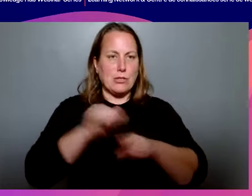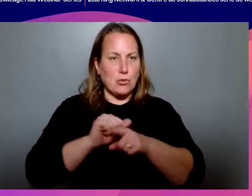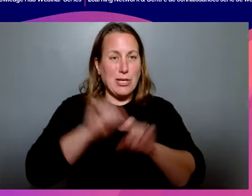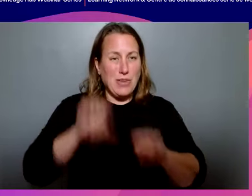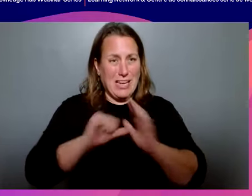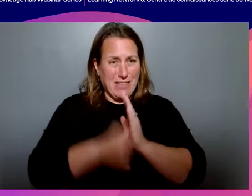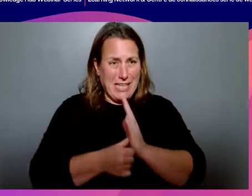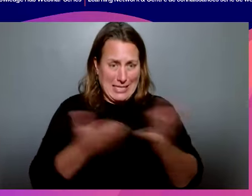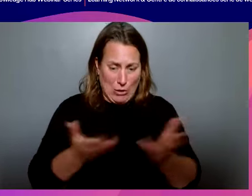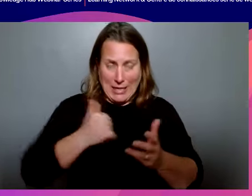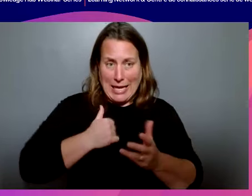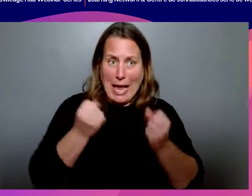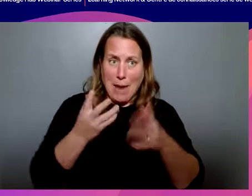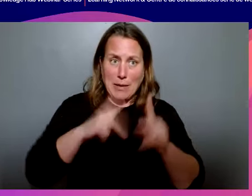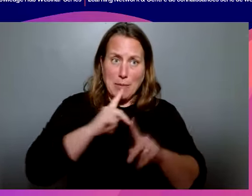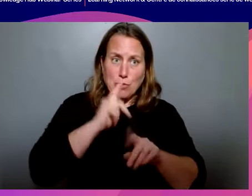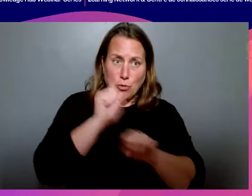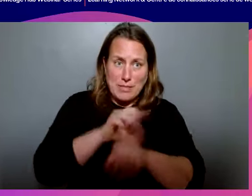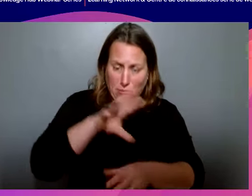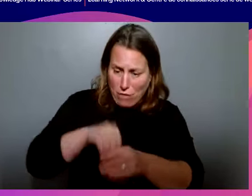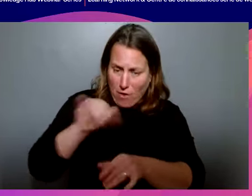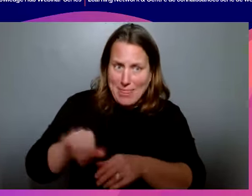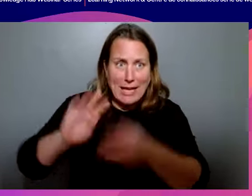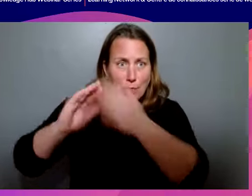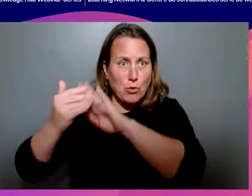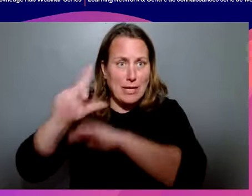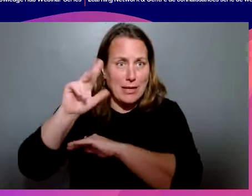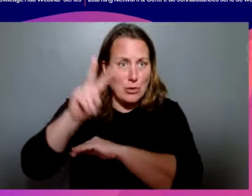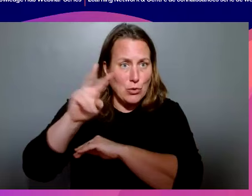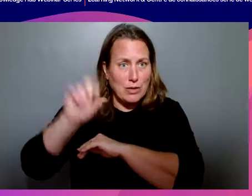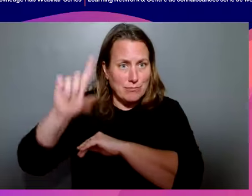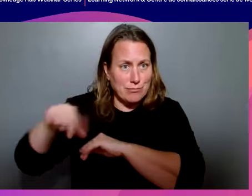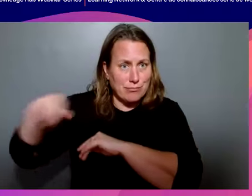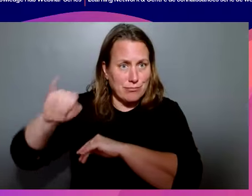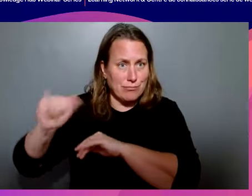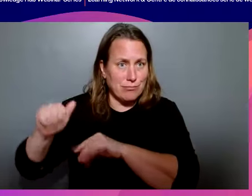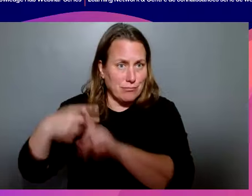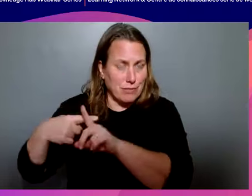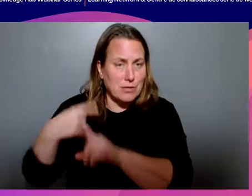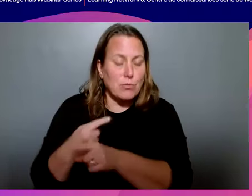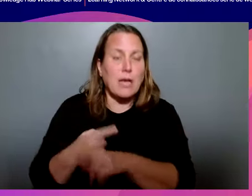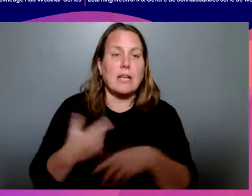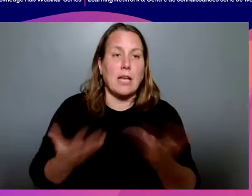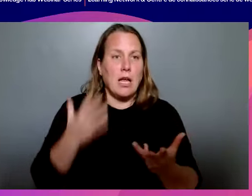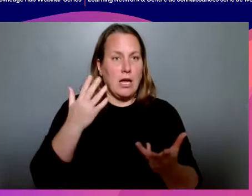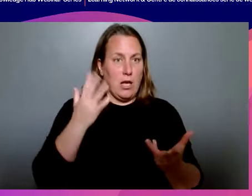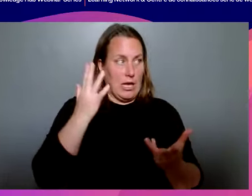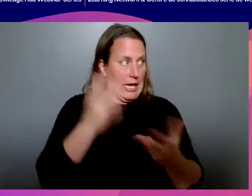the research is saying, because I think generally speaking, most people aren't aware